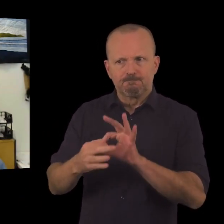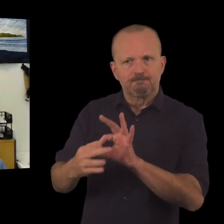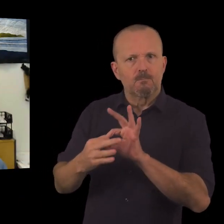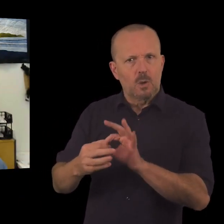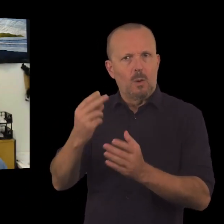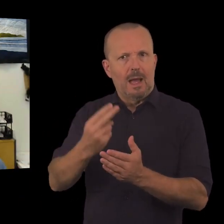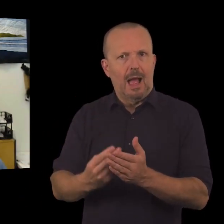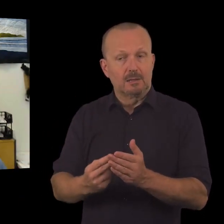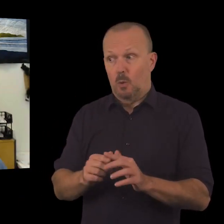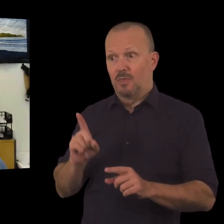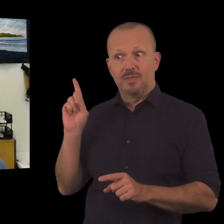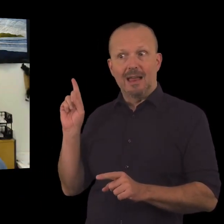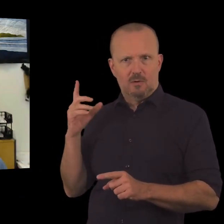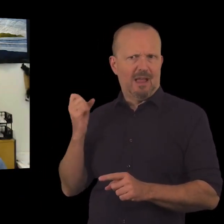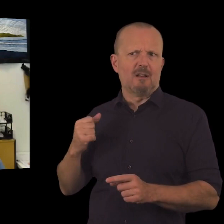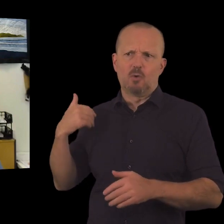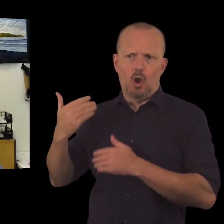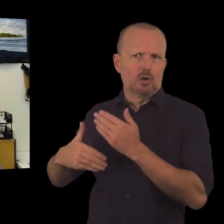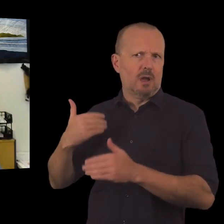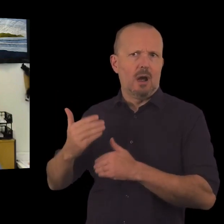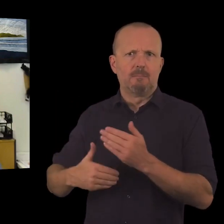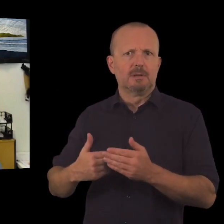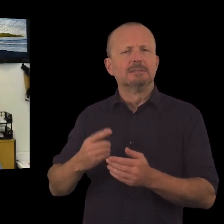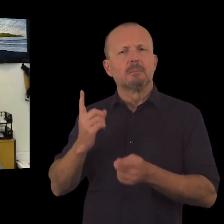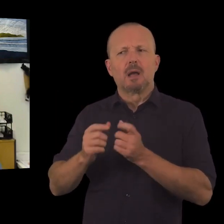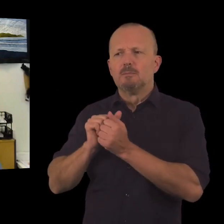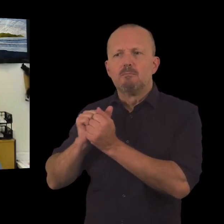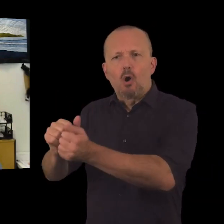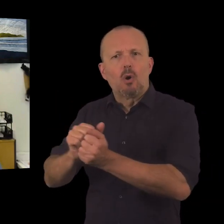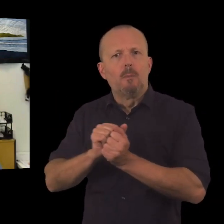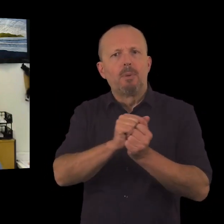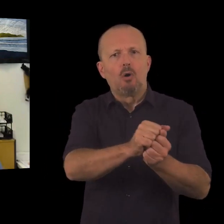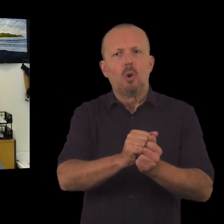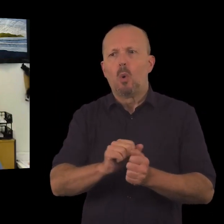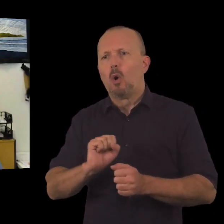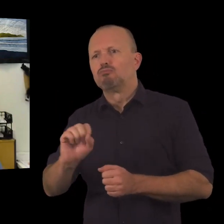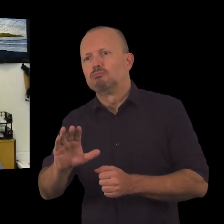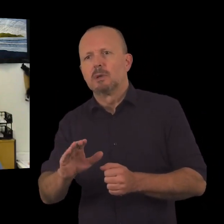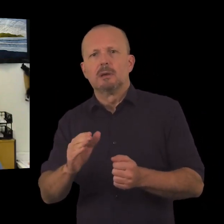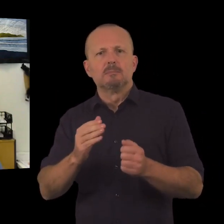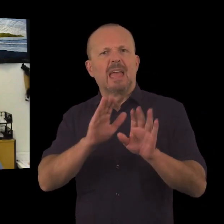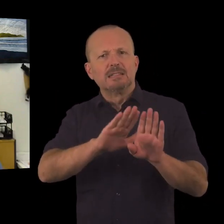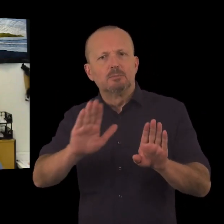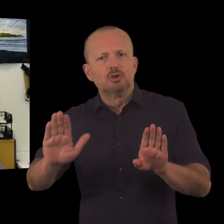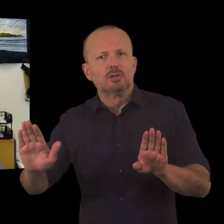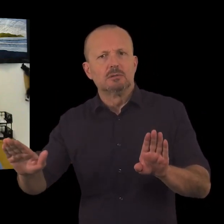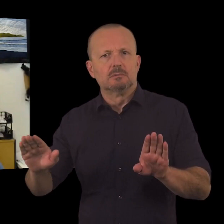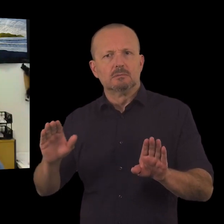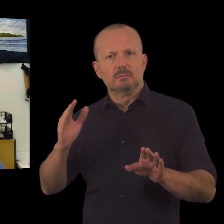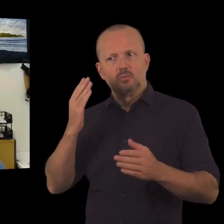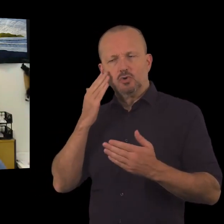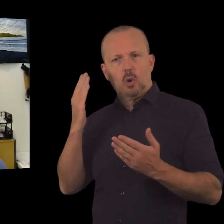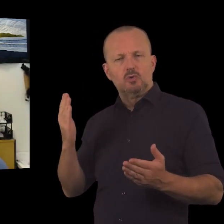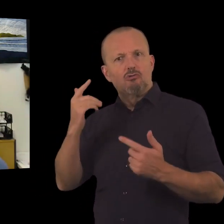time. Sometimes goes out on loan. It's in exhibitions. It tells a story about creativity and